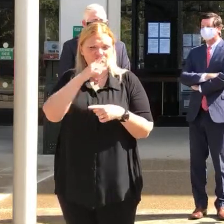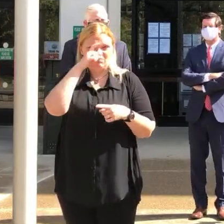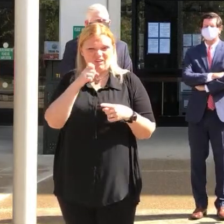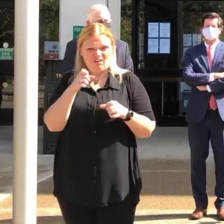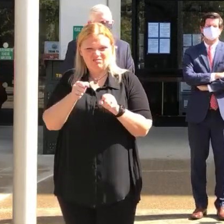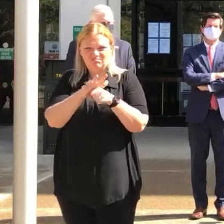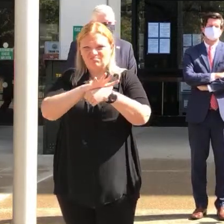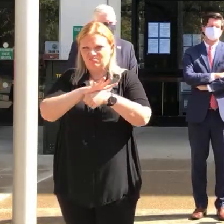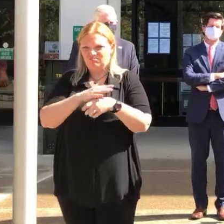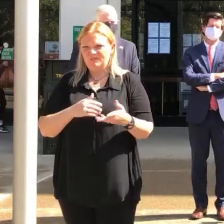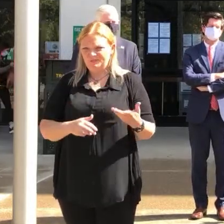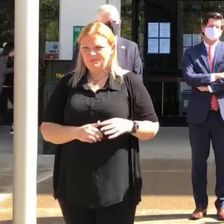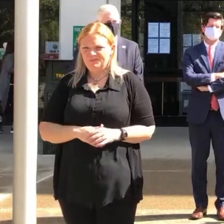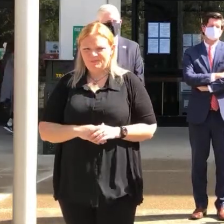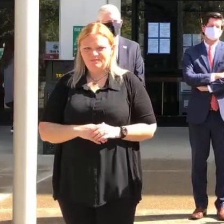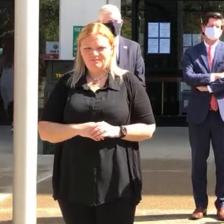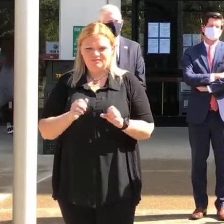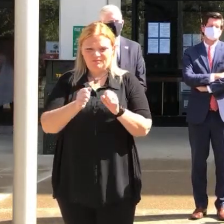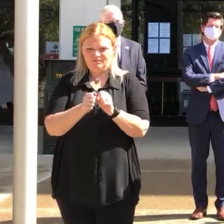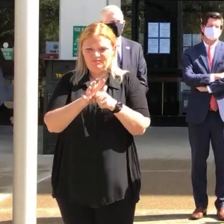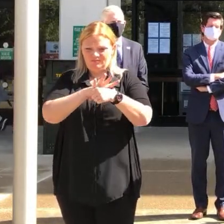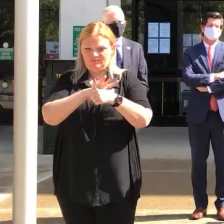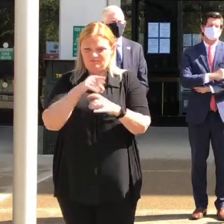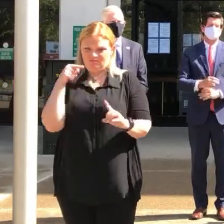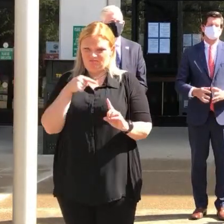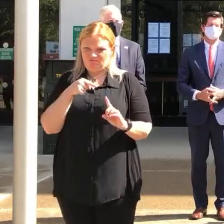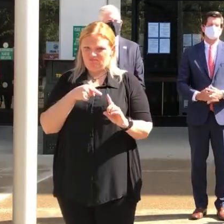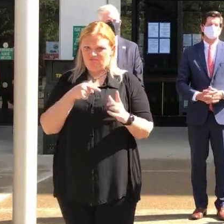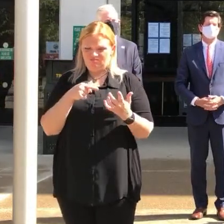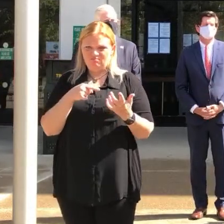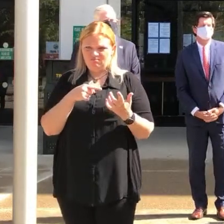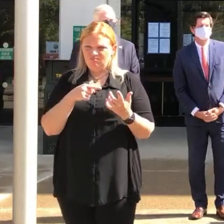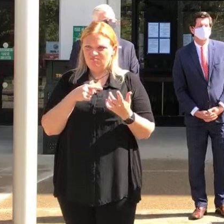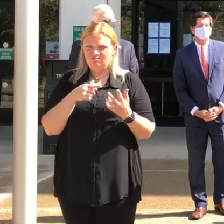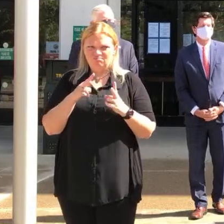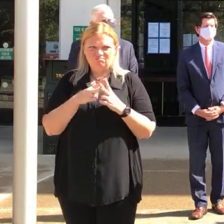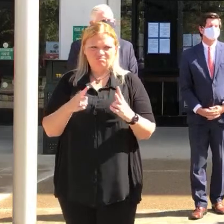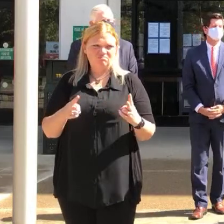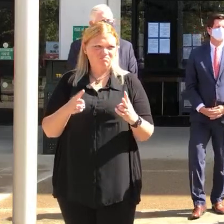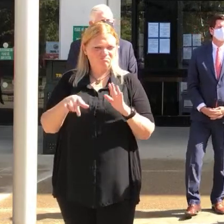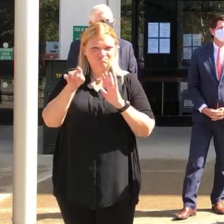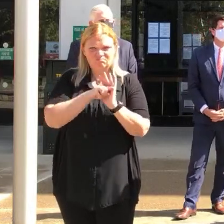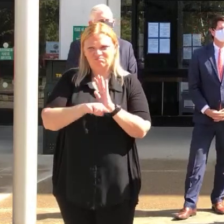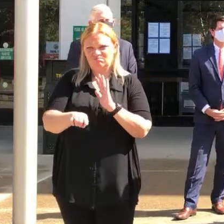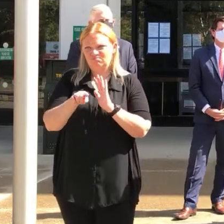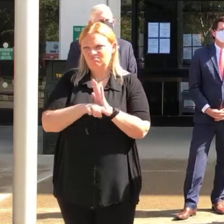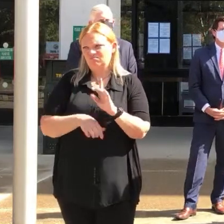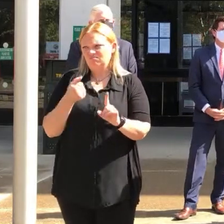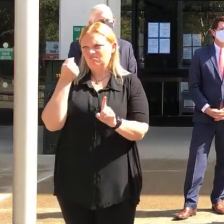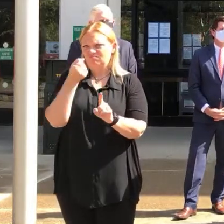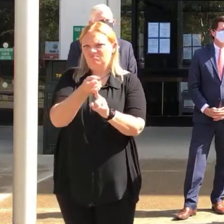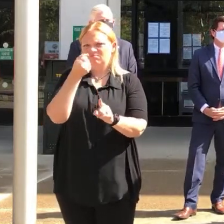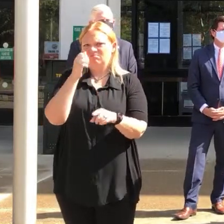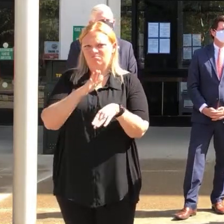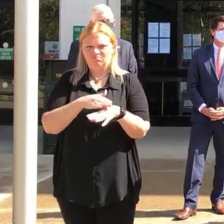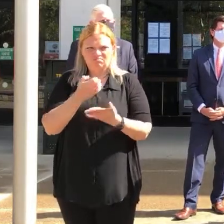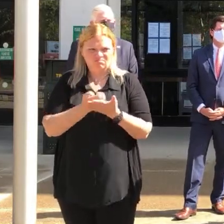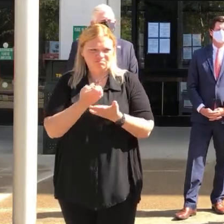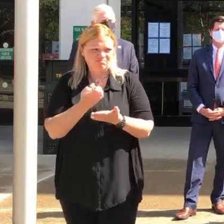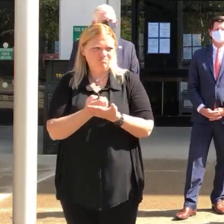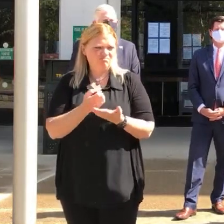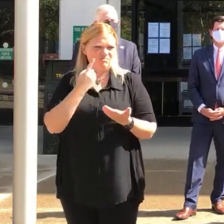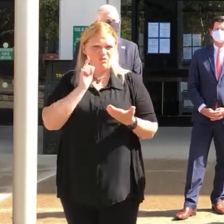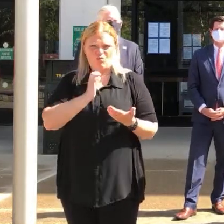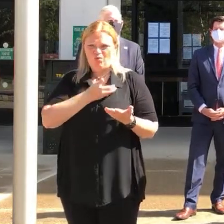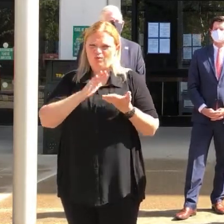of COVID-19. COVID-19 has had a very detrimental impact on the economy of